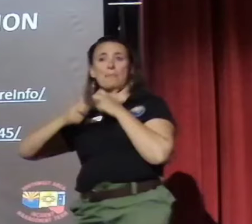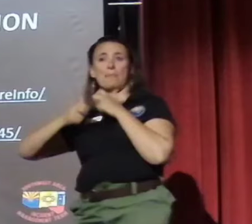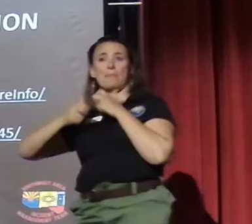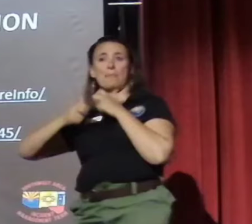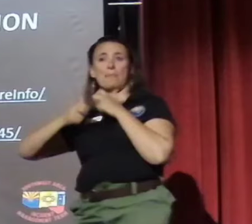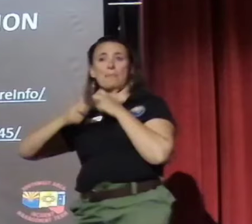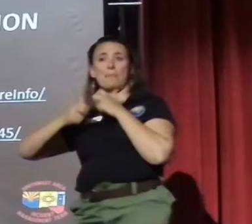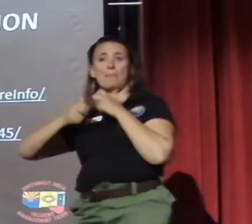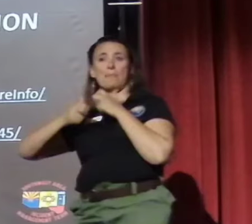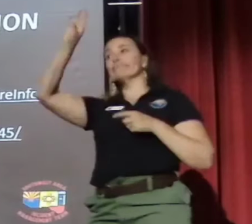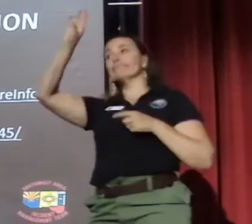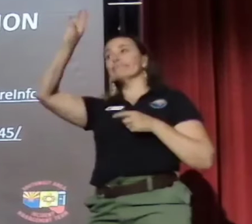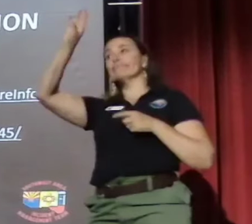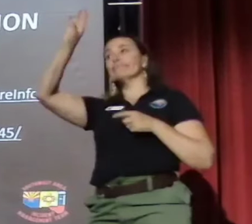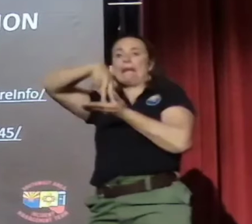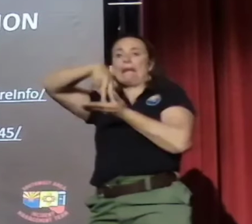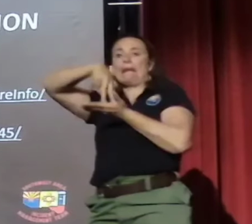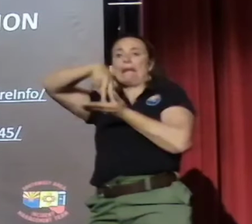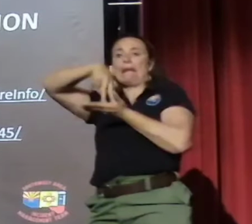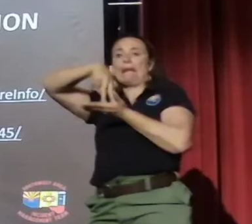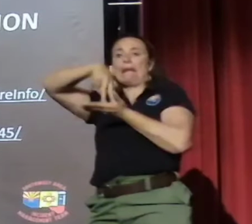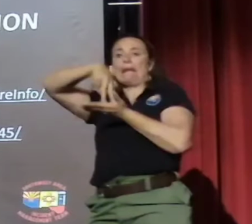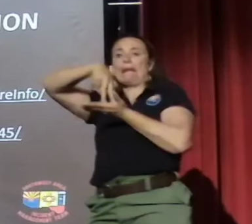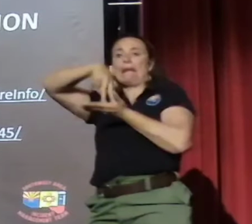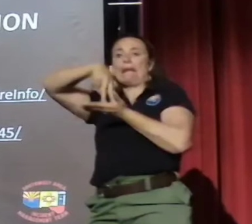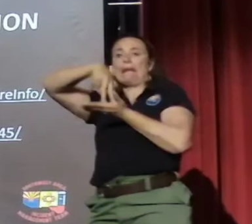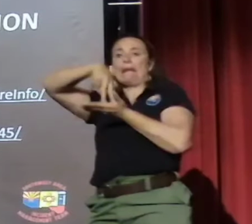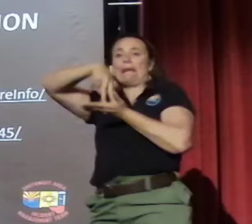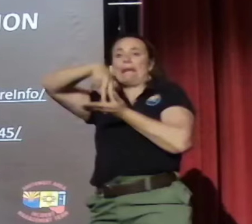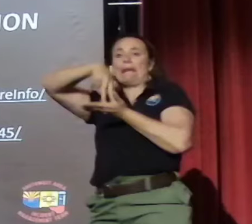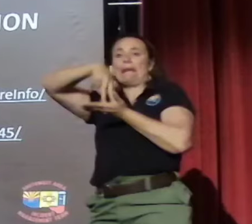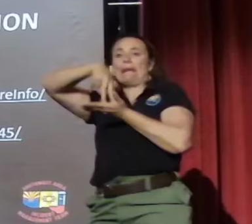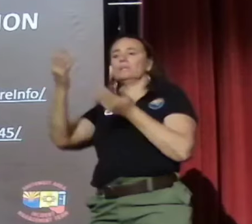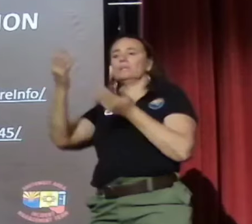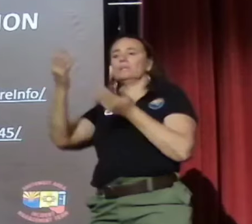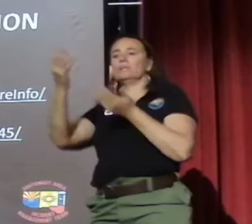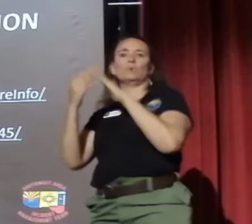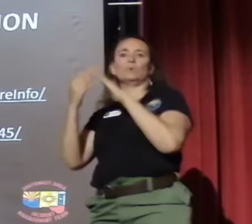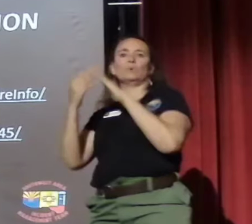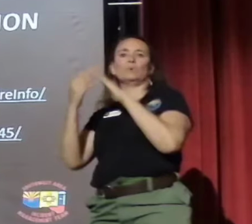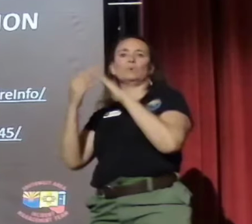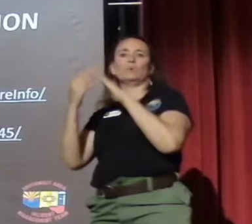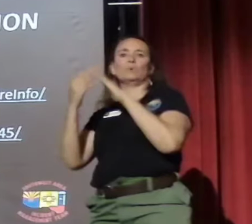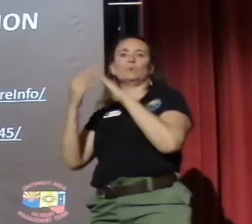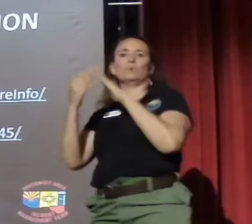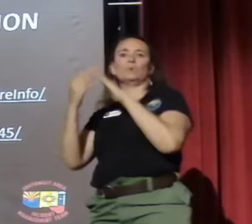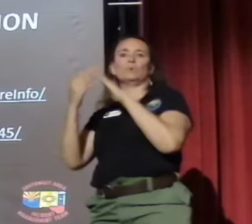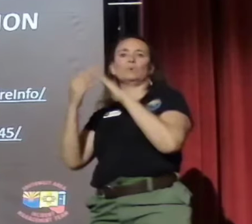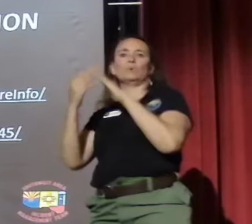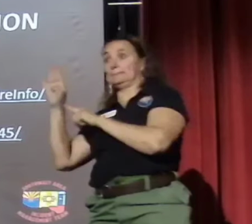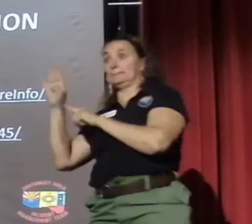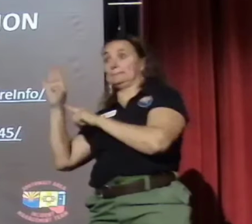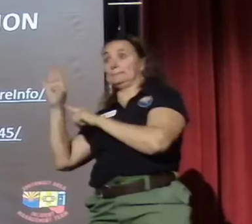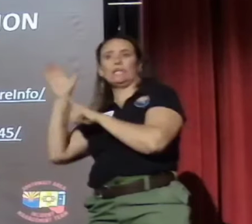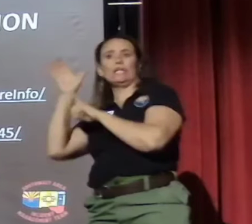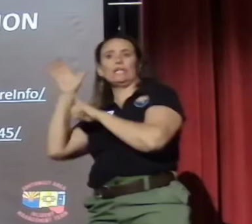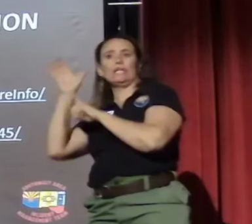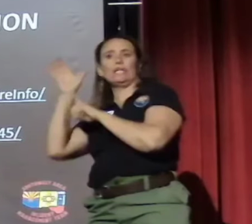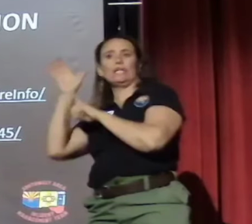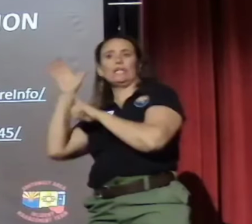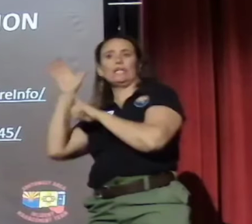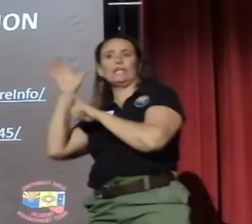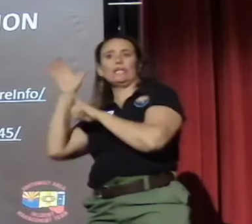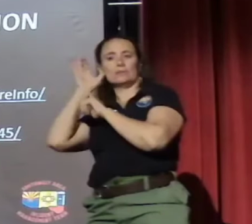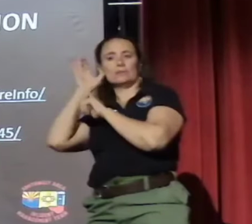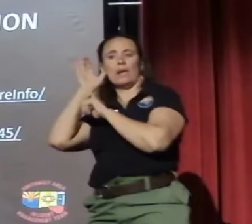hands, stand up. I will relay the question back out to the community so the folks online can hear that question. And then our group